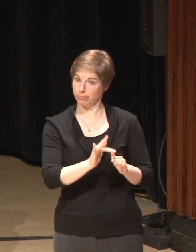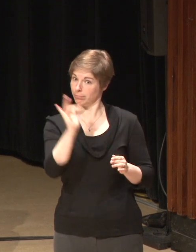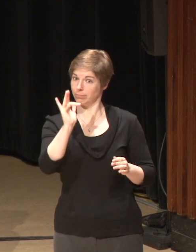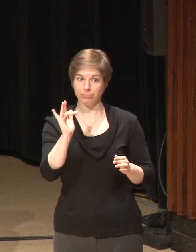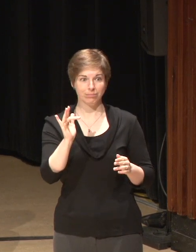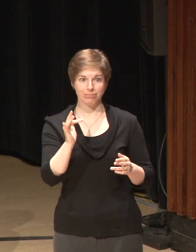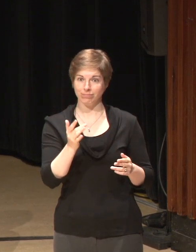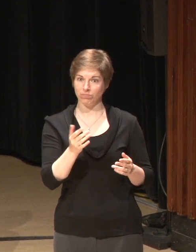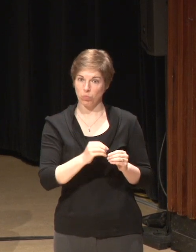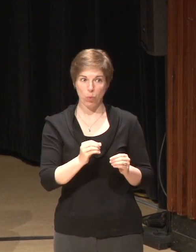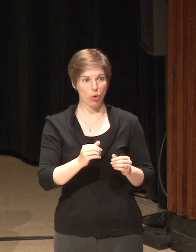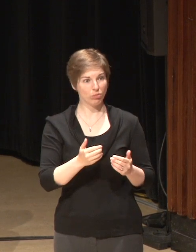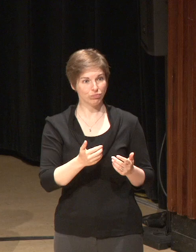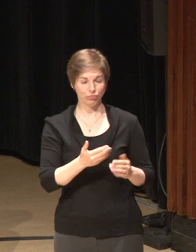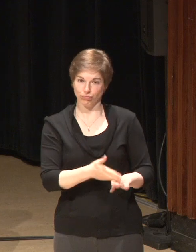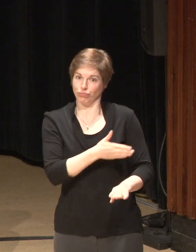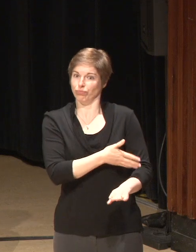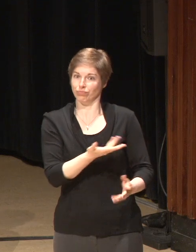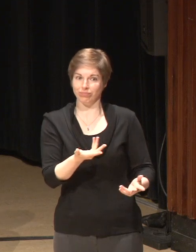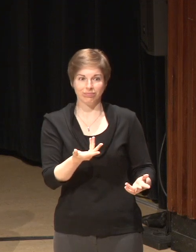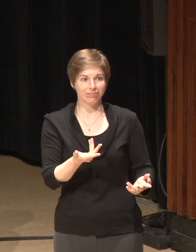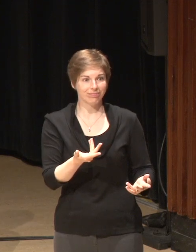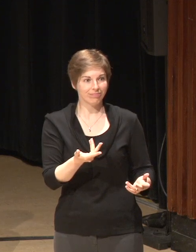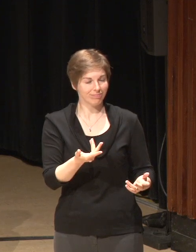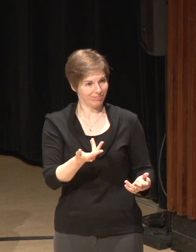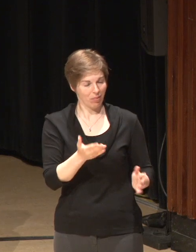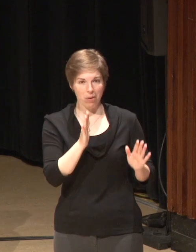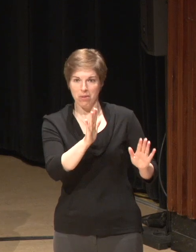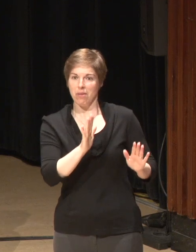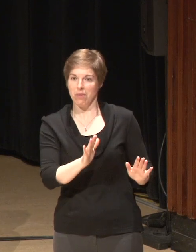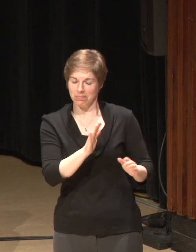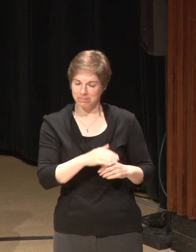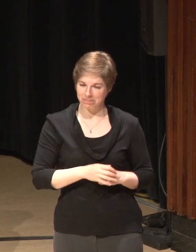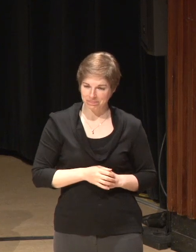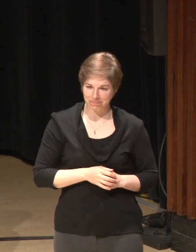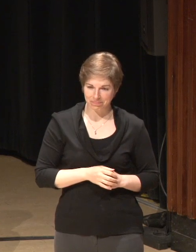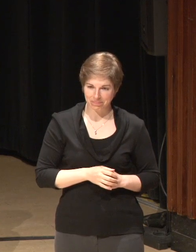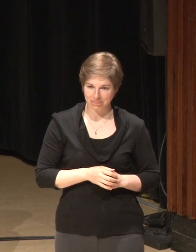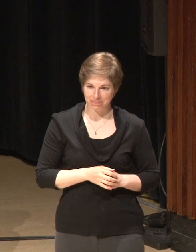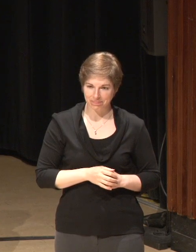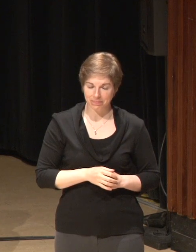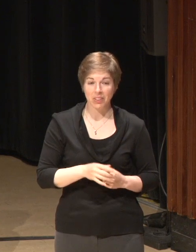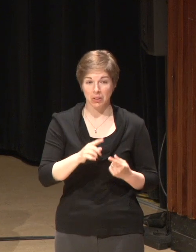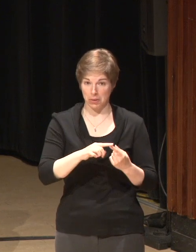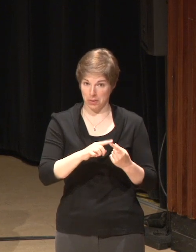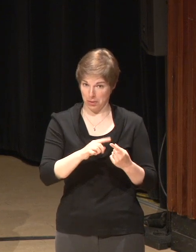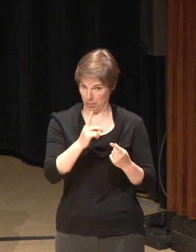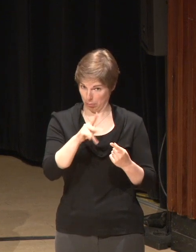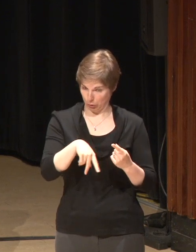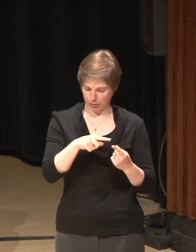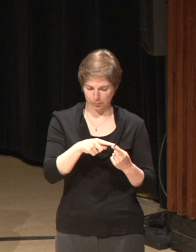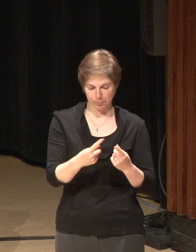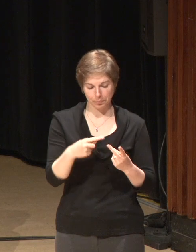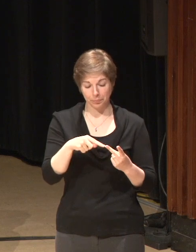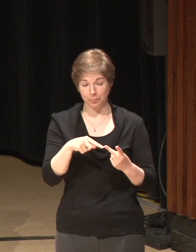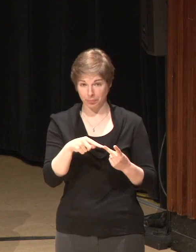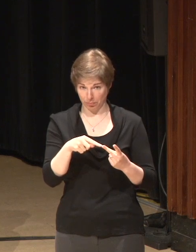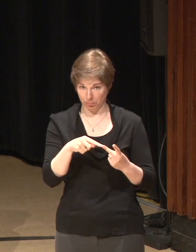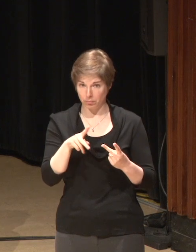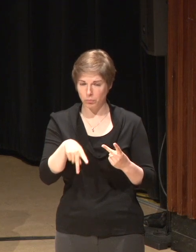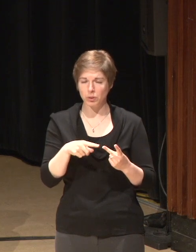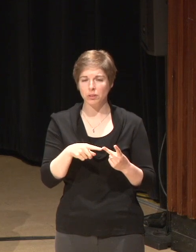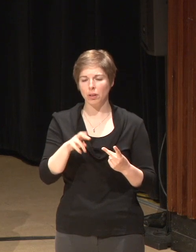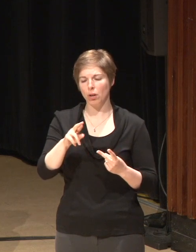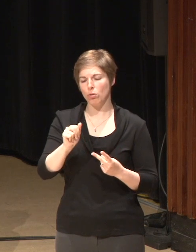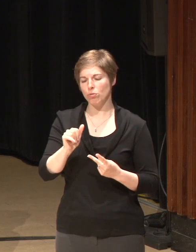The other person who deserves the credit is Ray Ivany, who was the president of the NSCC